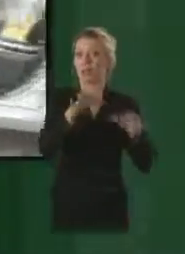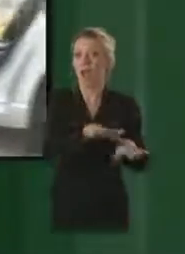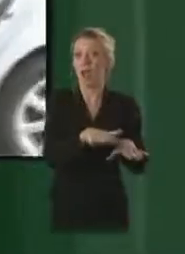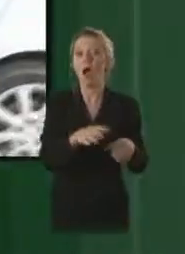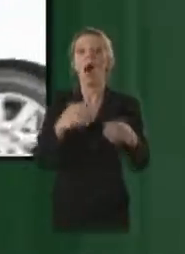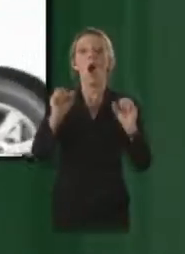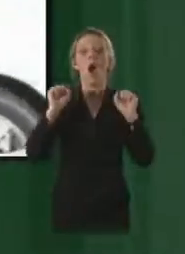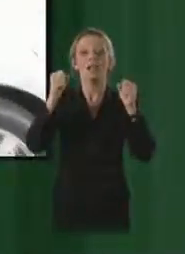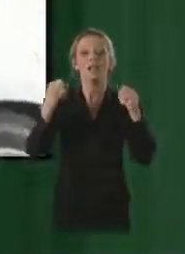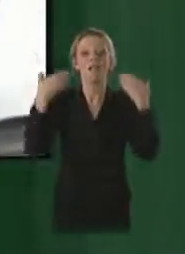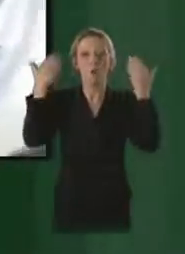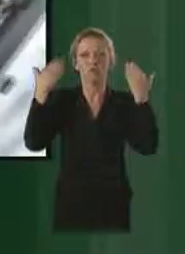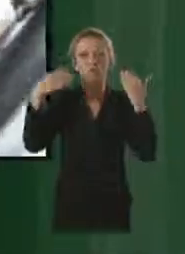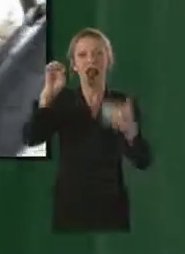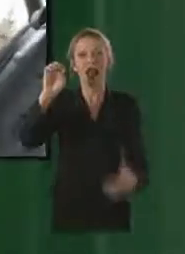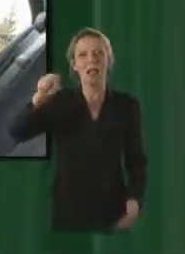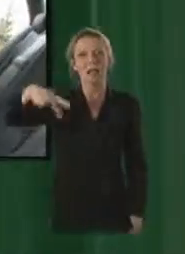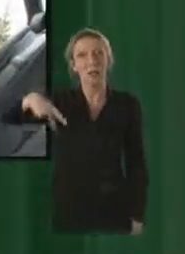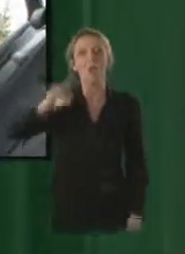active headrests, ESP and ASR.